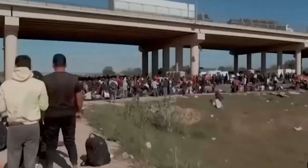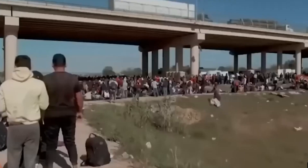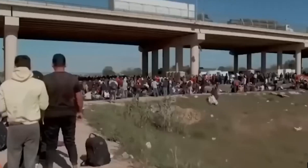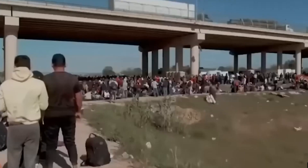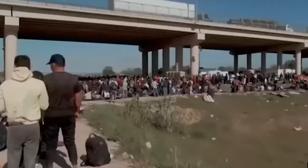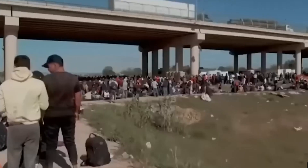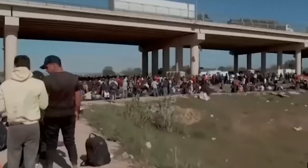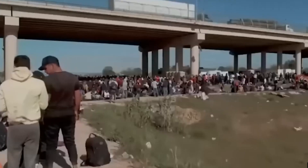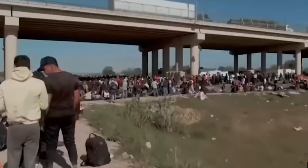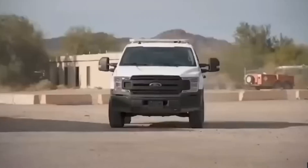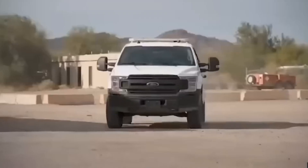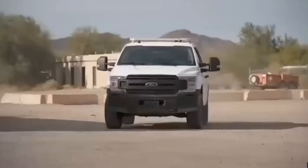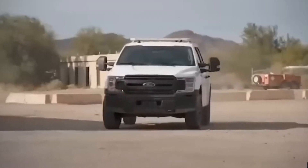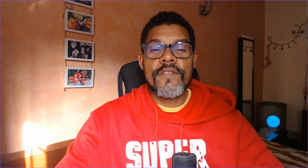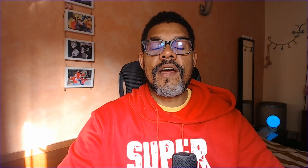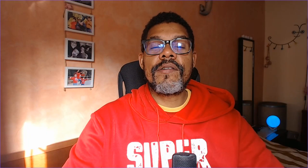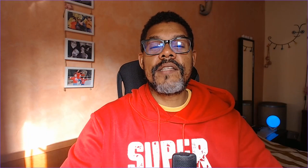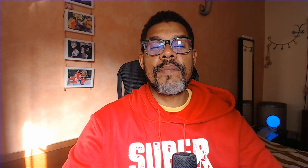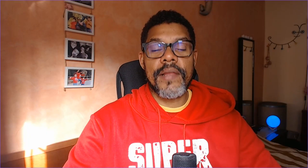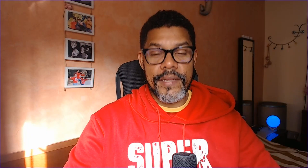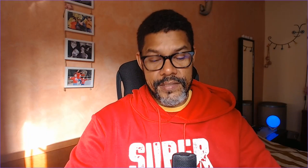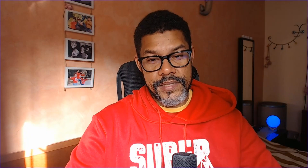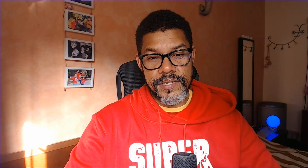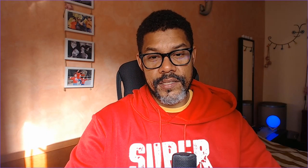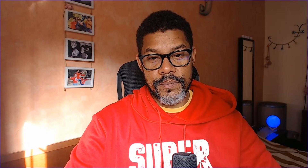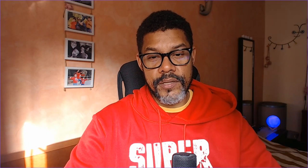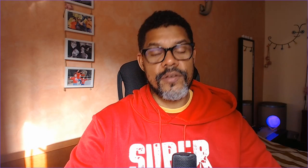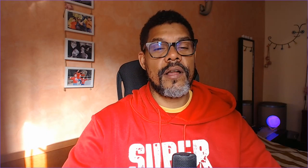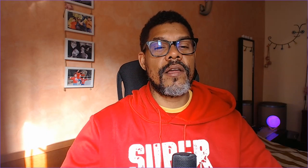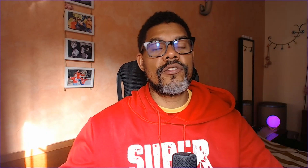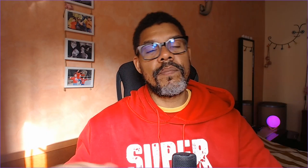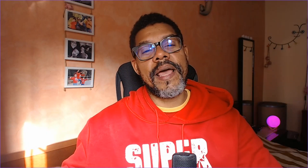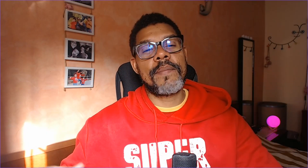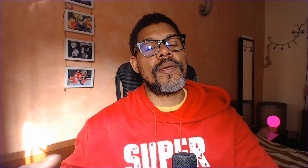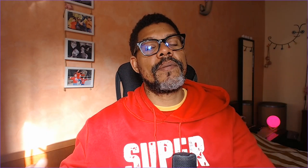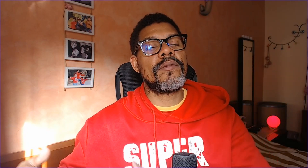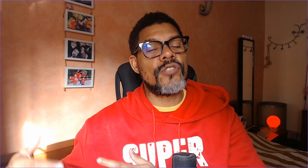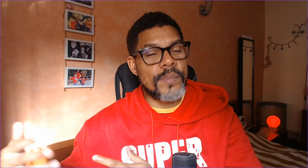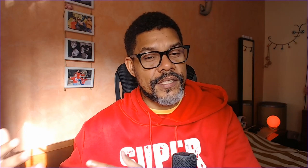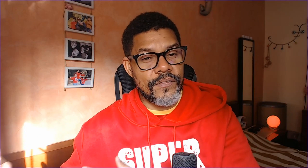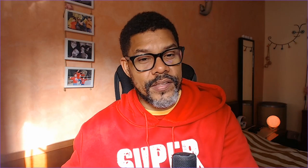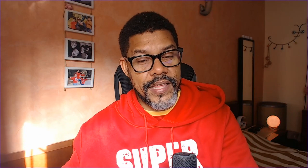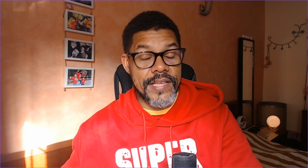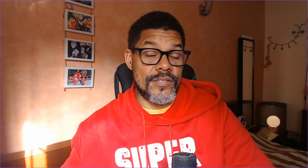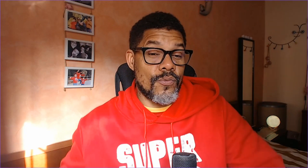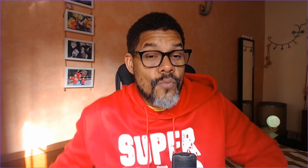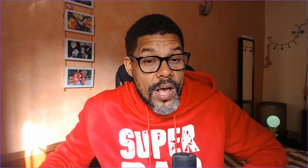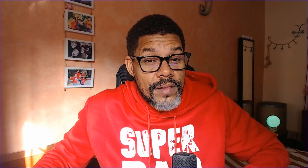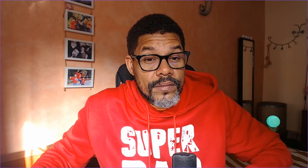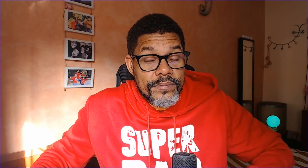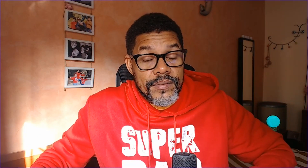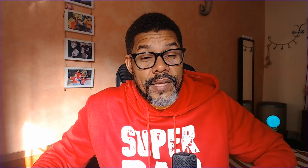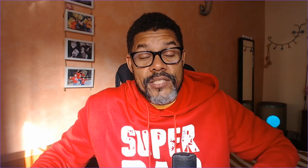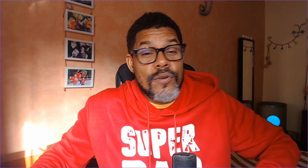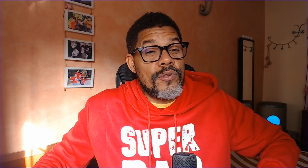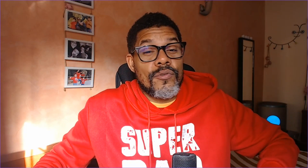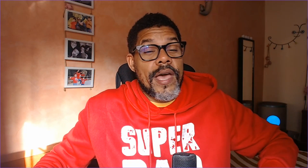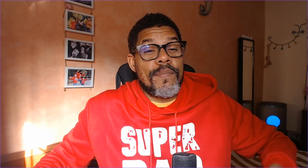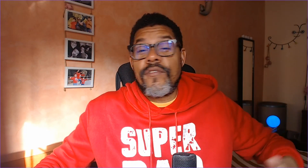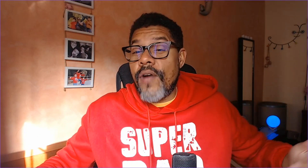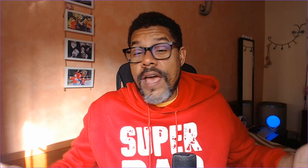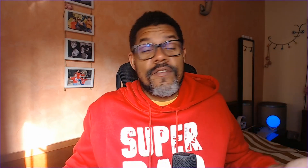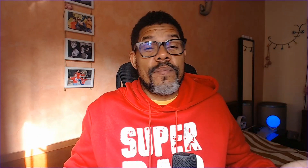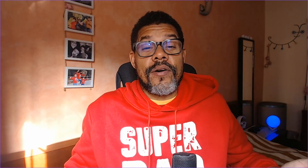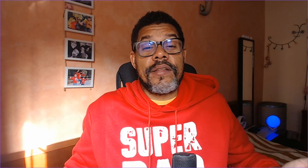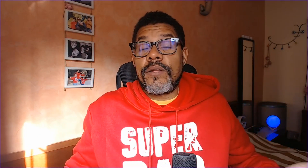suspects are in the country illegally. Very simple, ladies and gentlemen. You allow the black people to do specific things? Well, it's going to